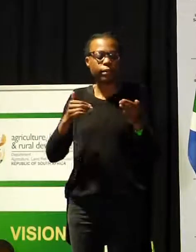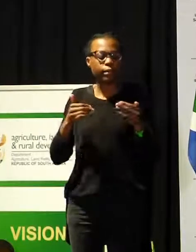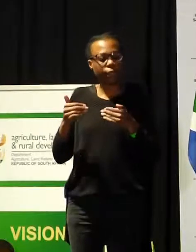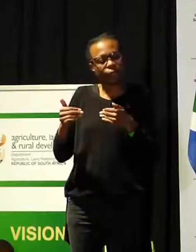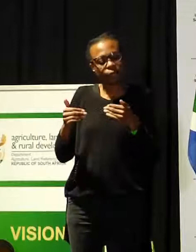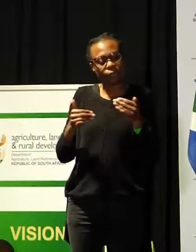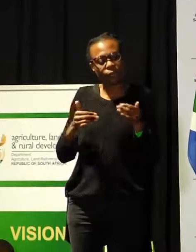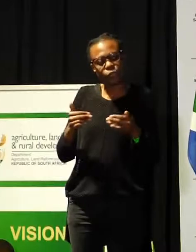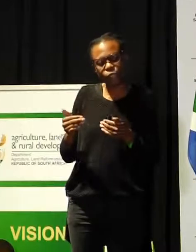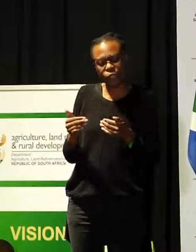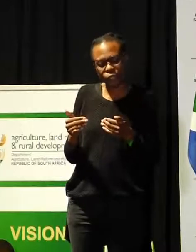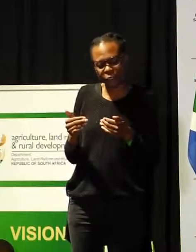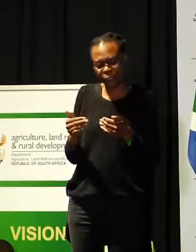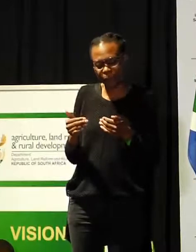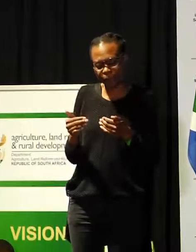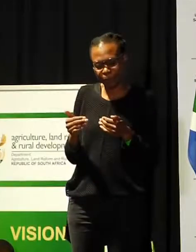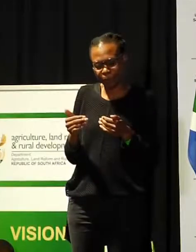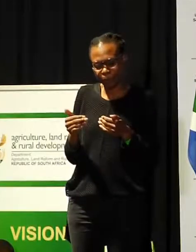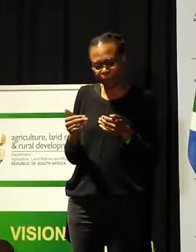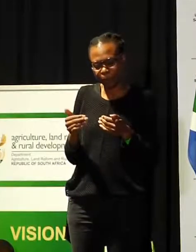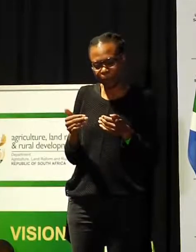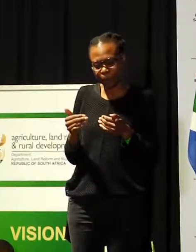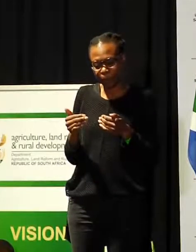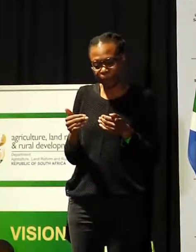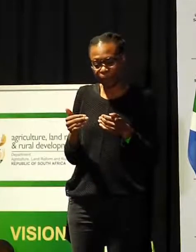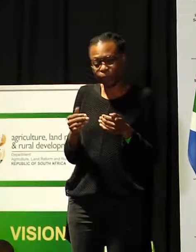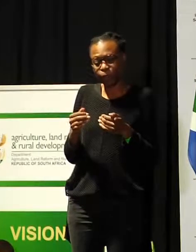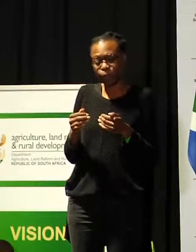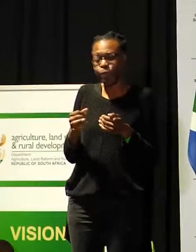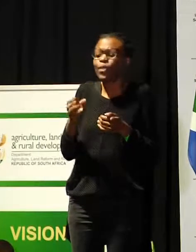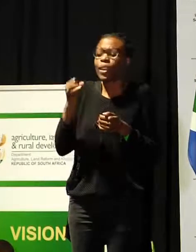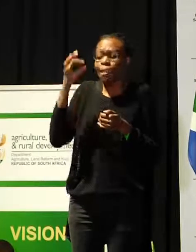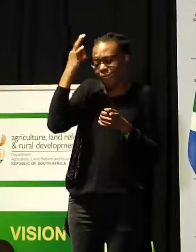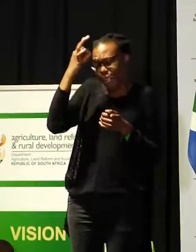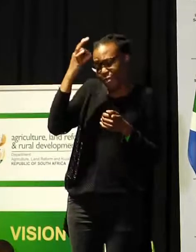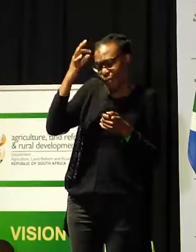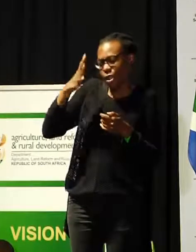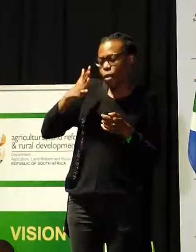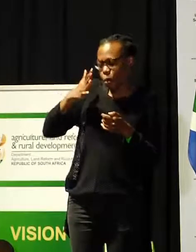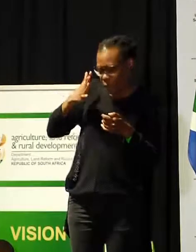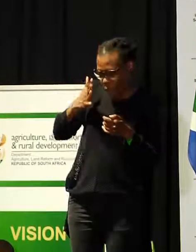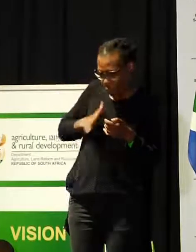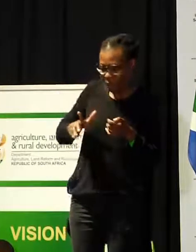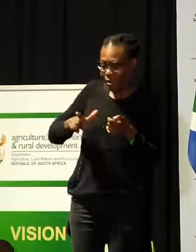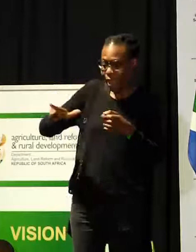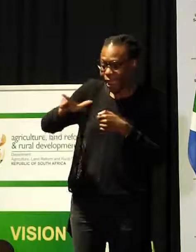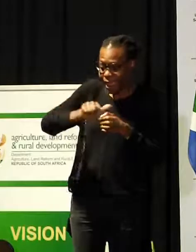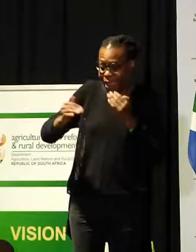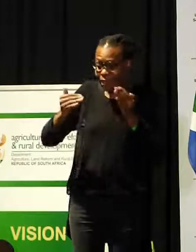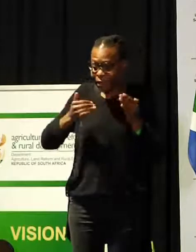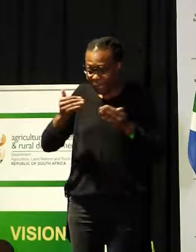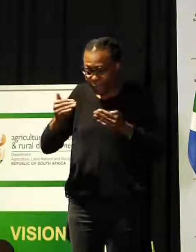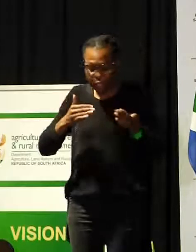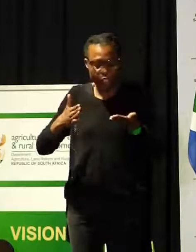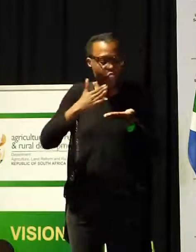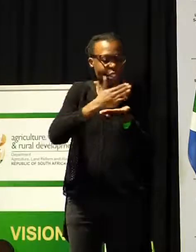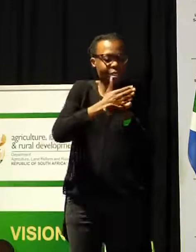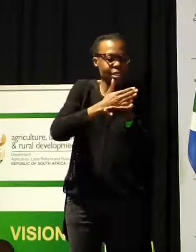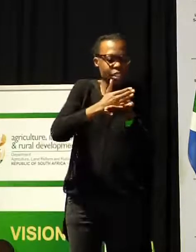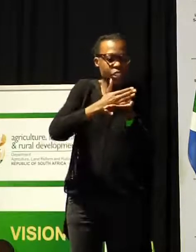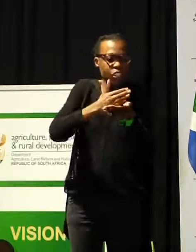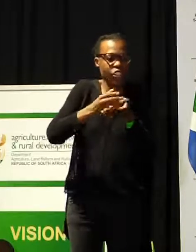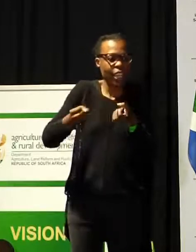the proposal is that when dealing with land administration, let's deal with the transfer of land and then